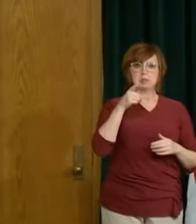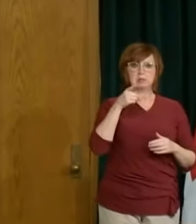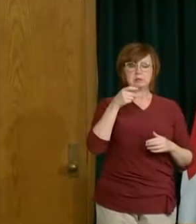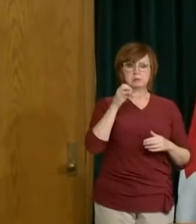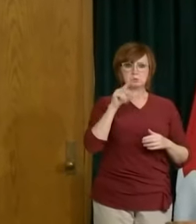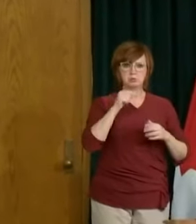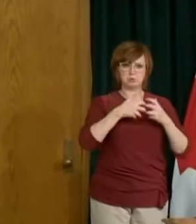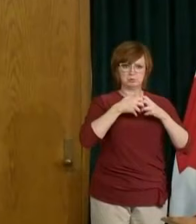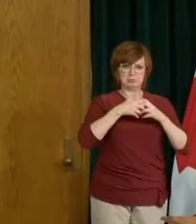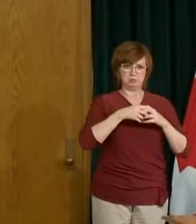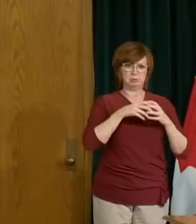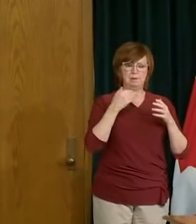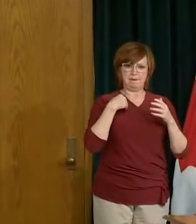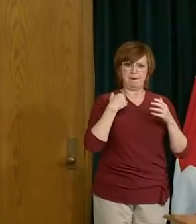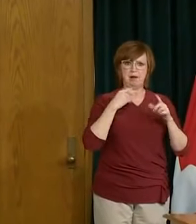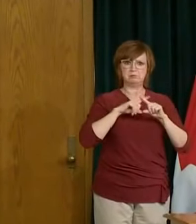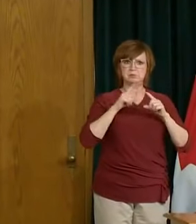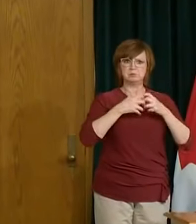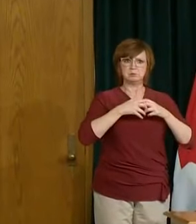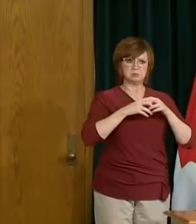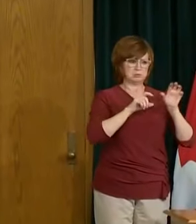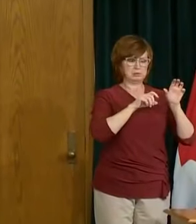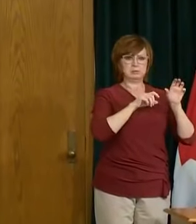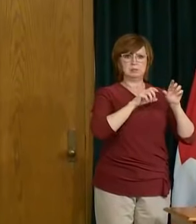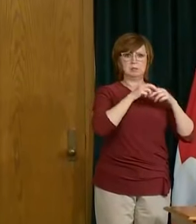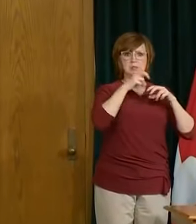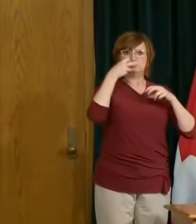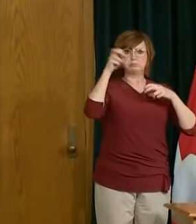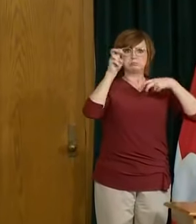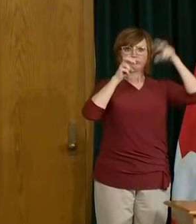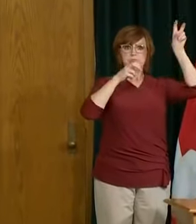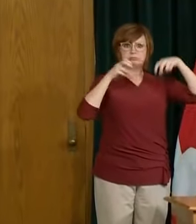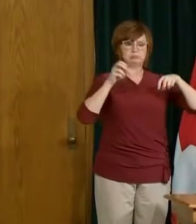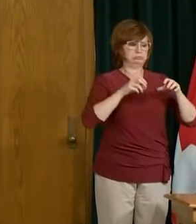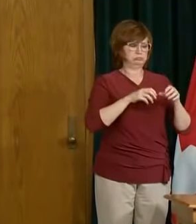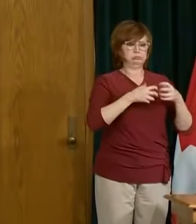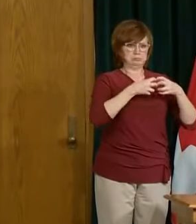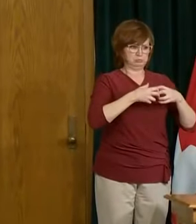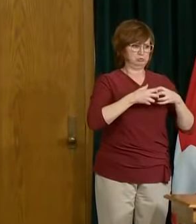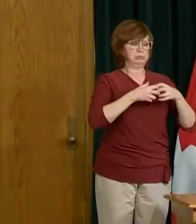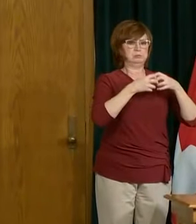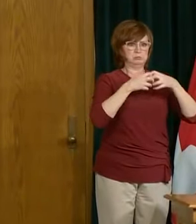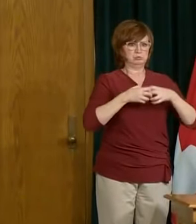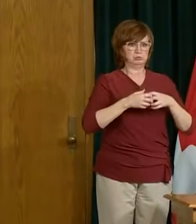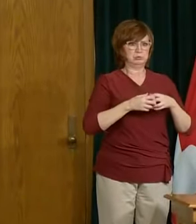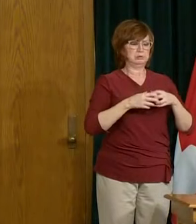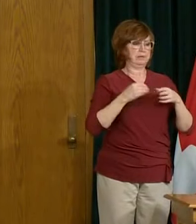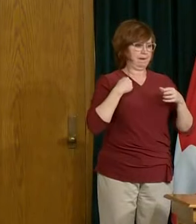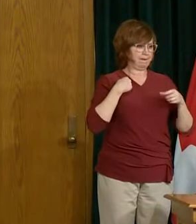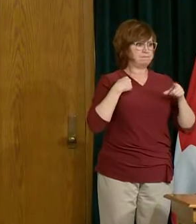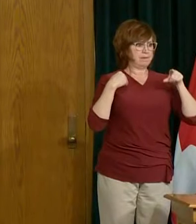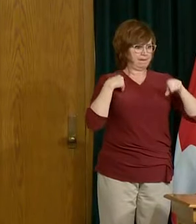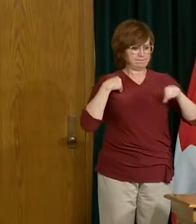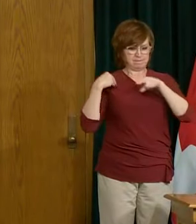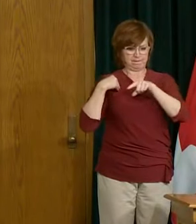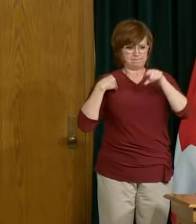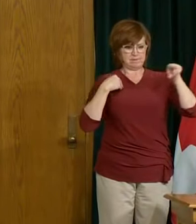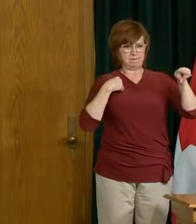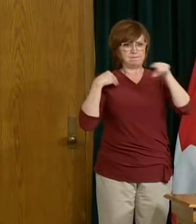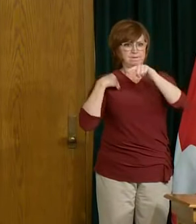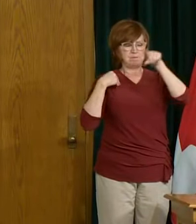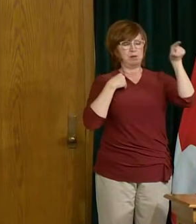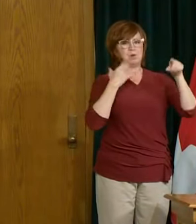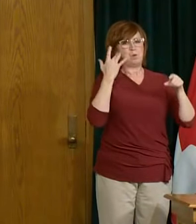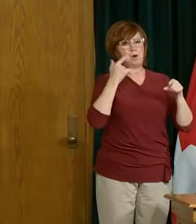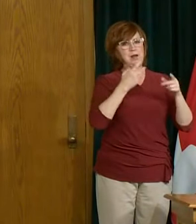of those machines throughout the province, is those machines have been put in place to provide fast access, as you know already, that the turnaround time is much faster and